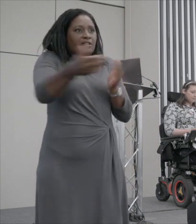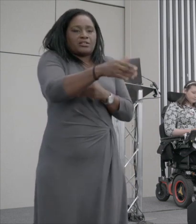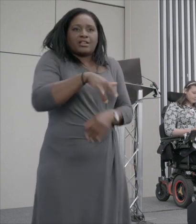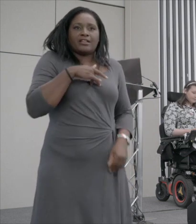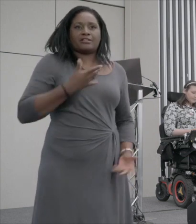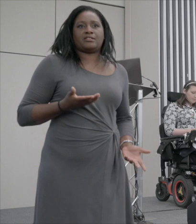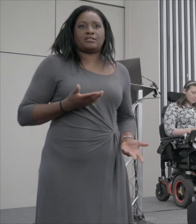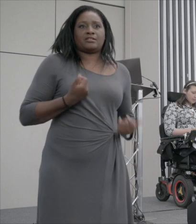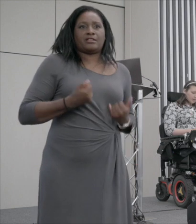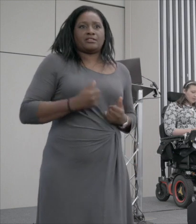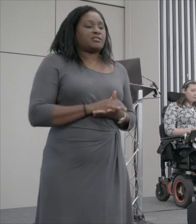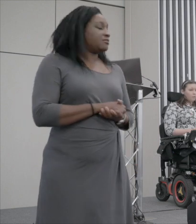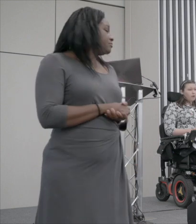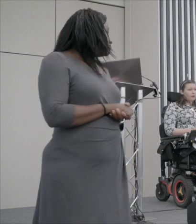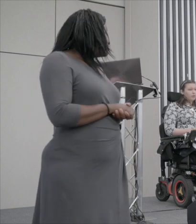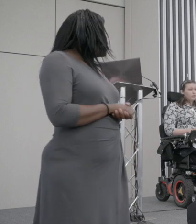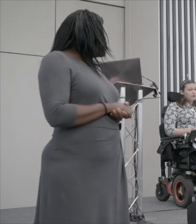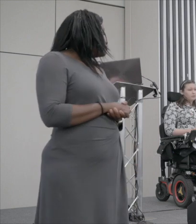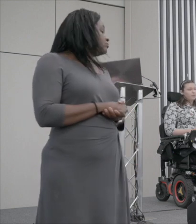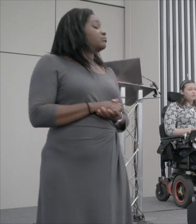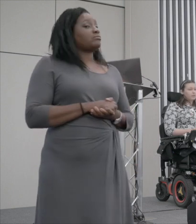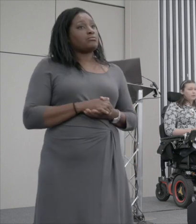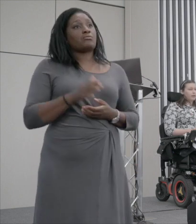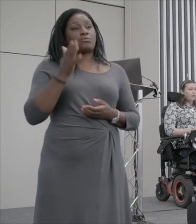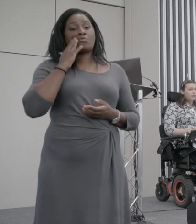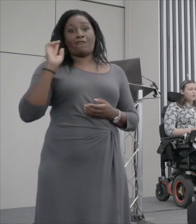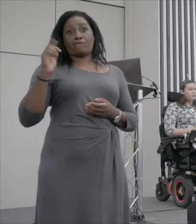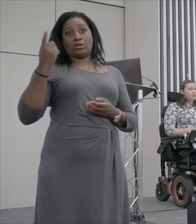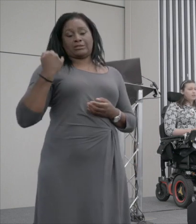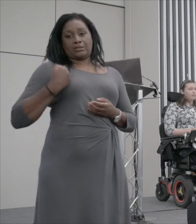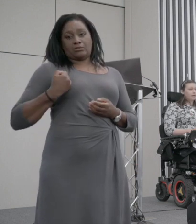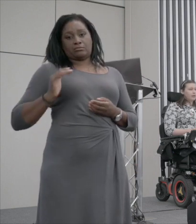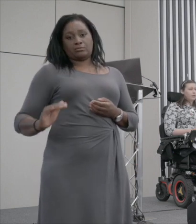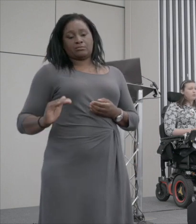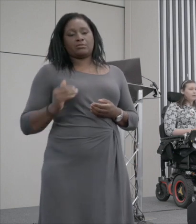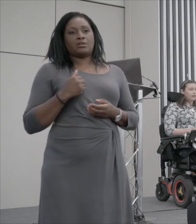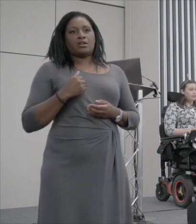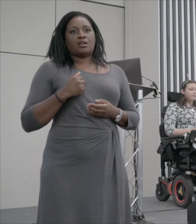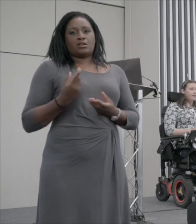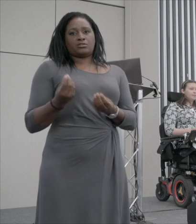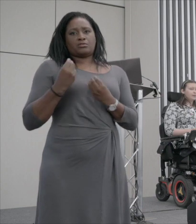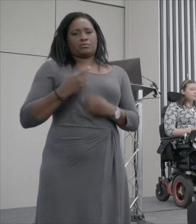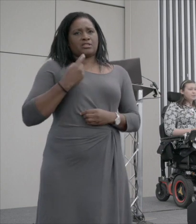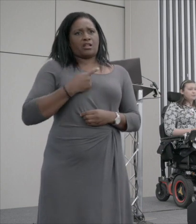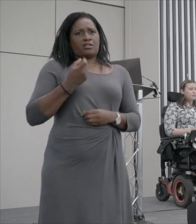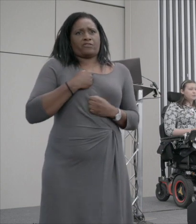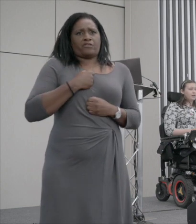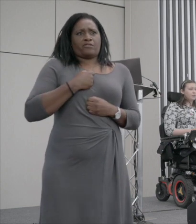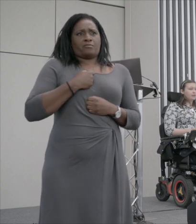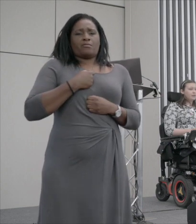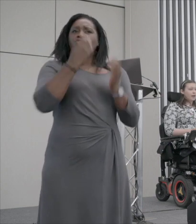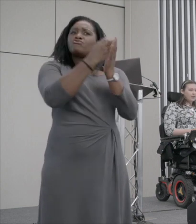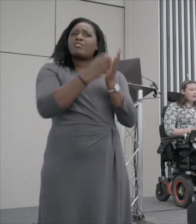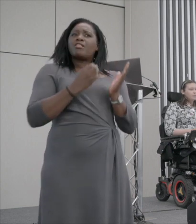illness. For a while, when I was first poorly, I taught myself my own curriculum because my school was